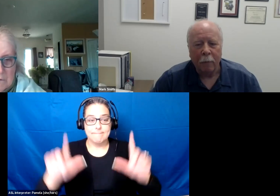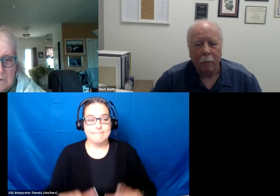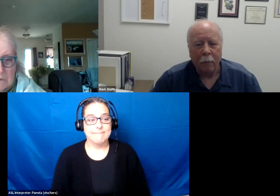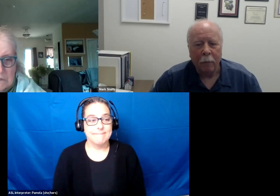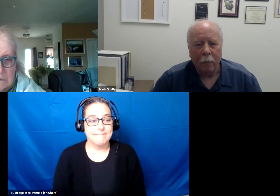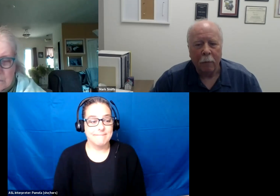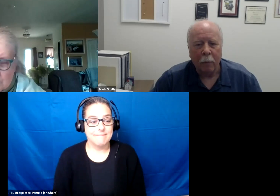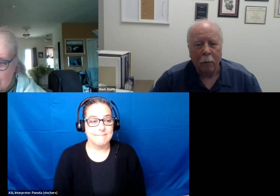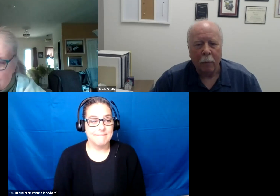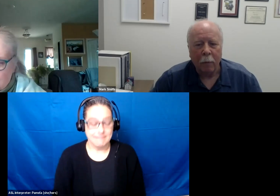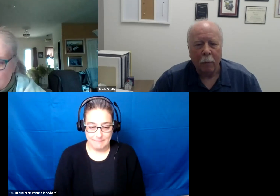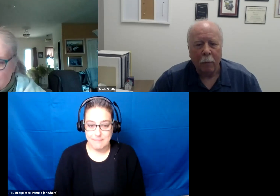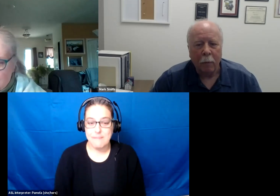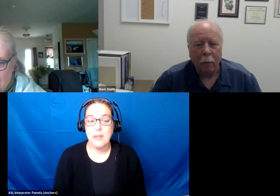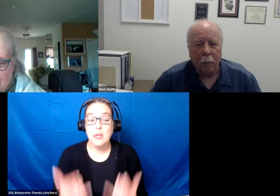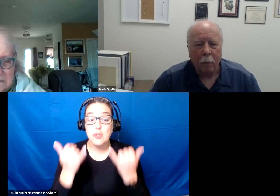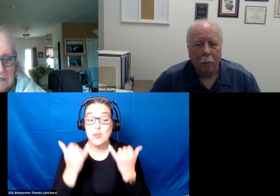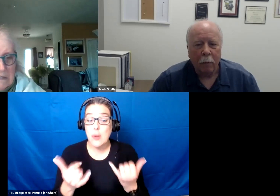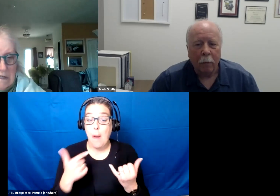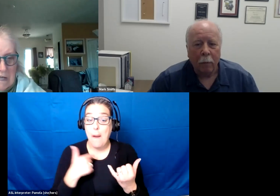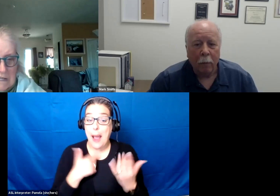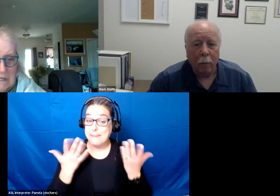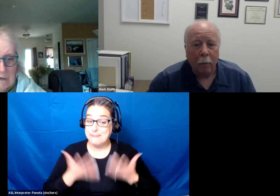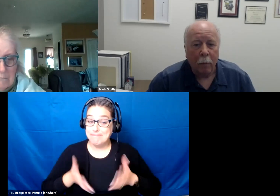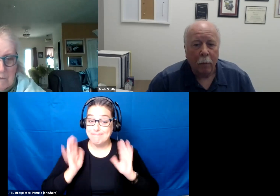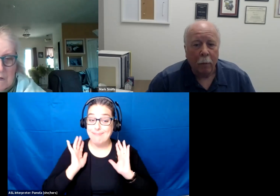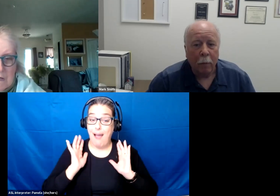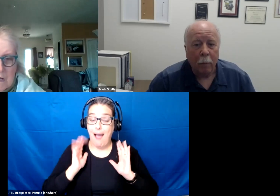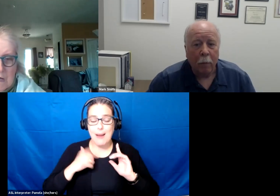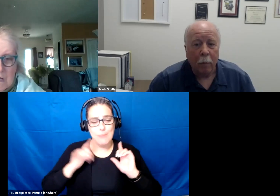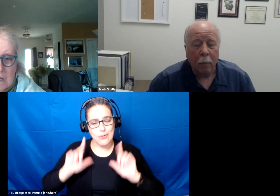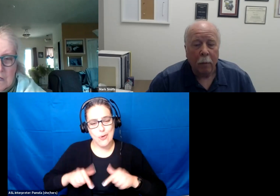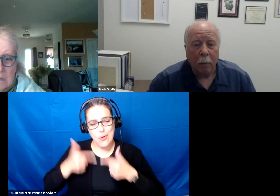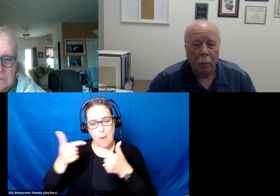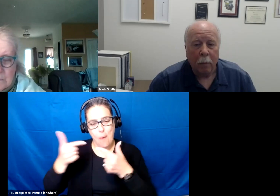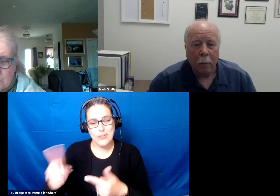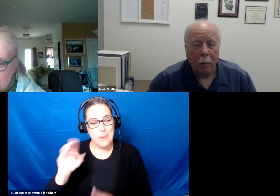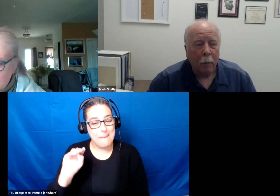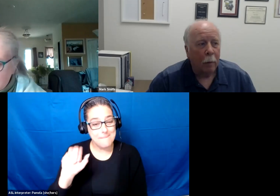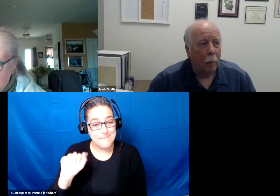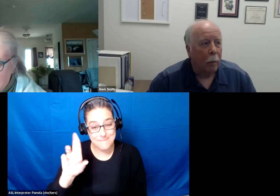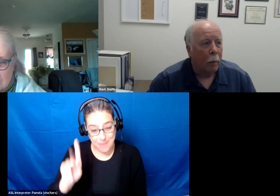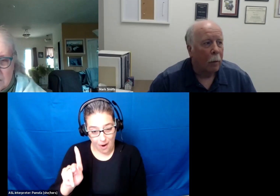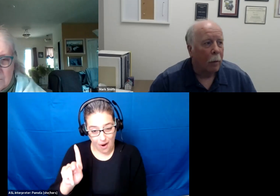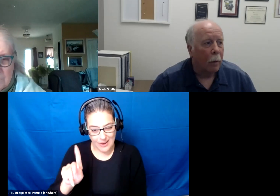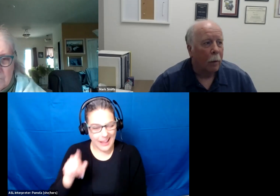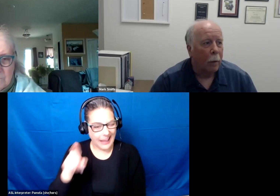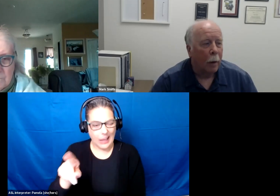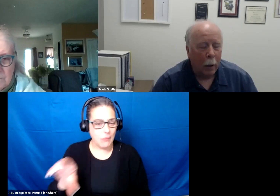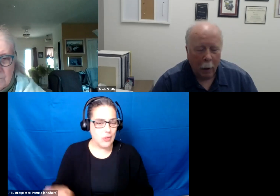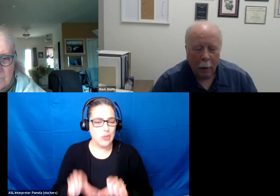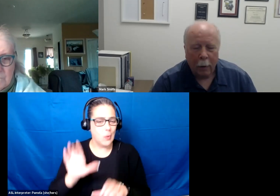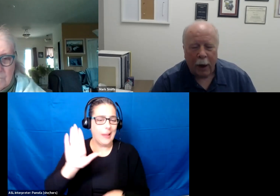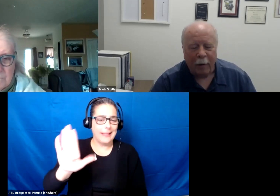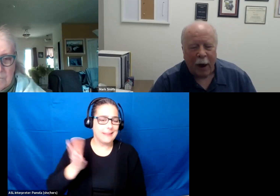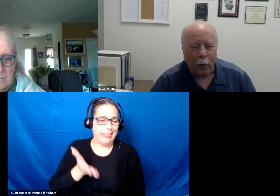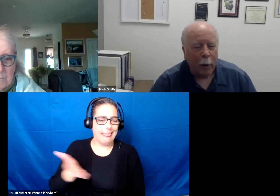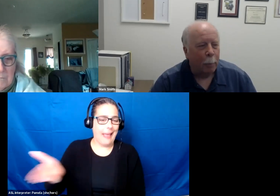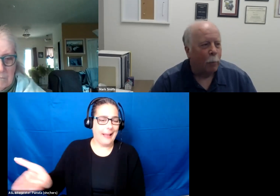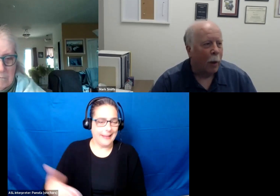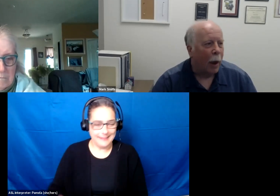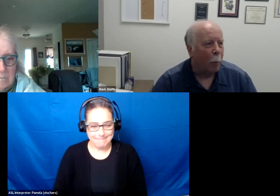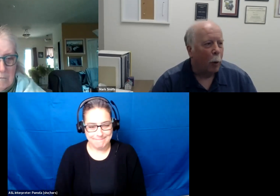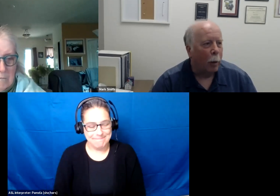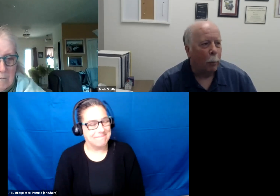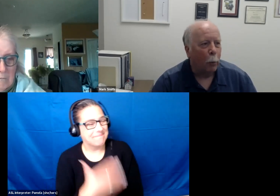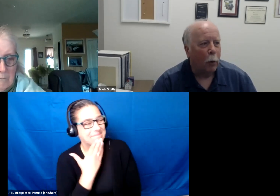Okay, I'm going to turn it over to Mark and let him do his thing. Thanks,